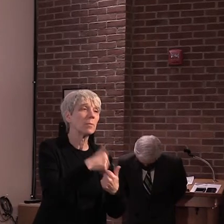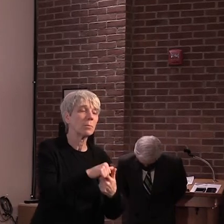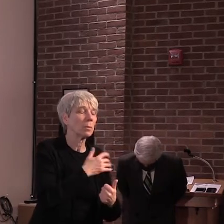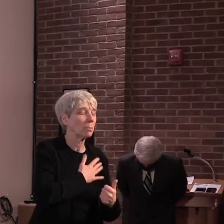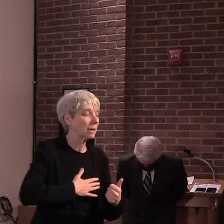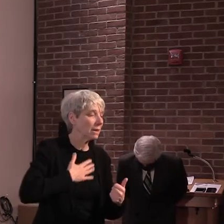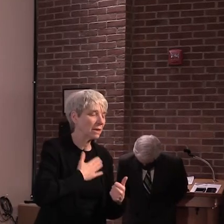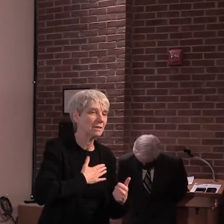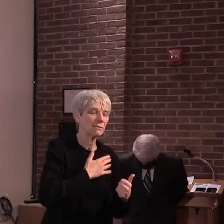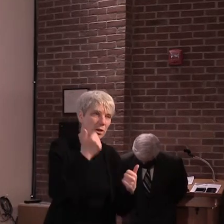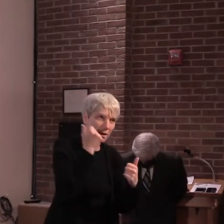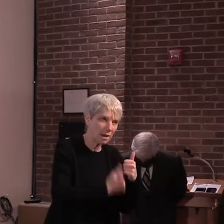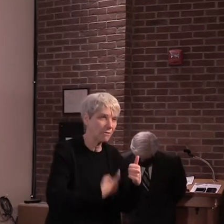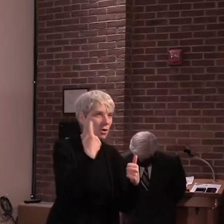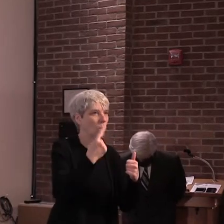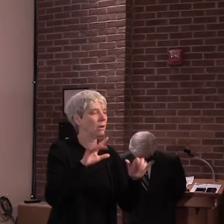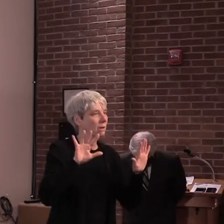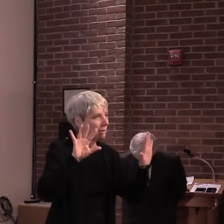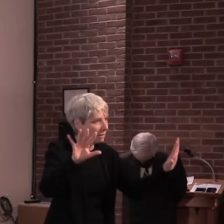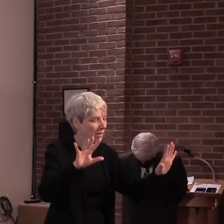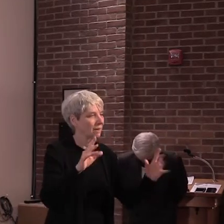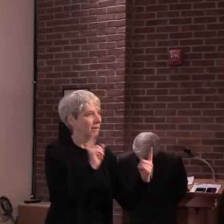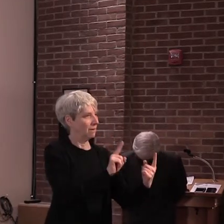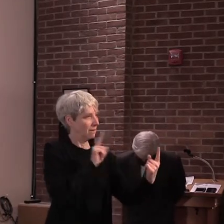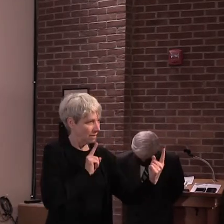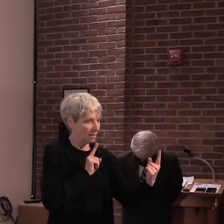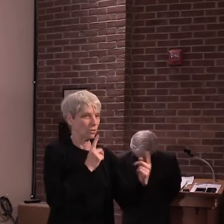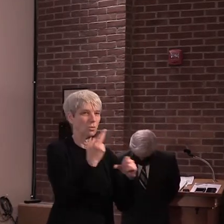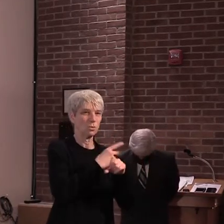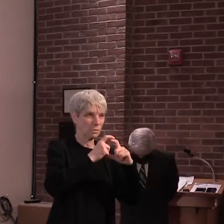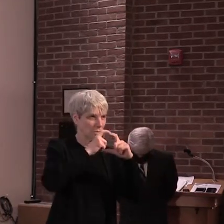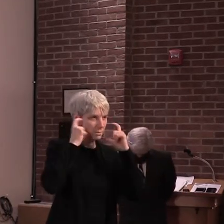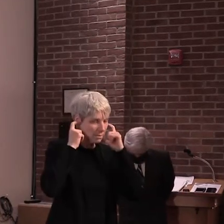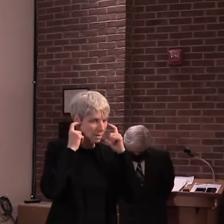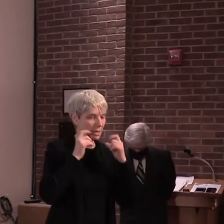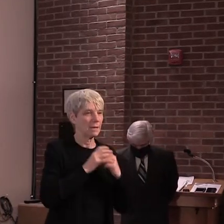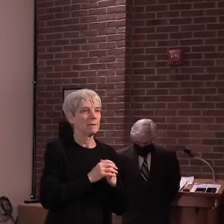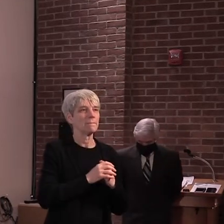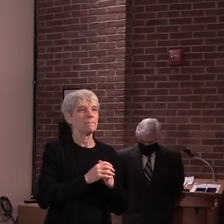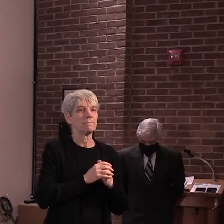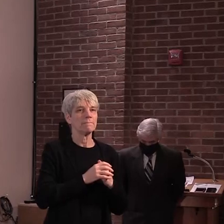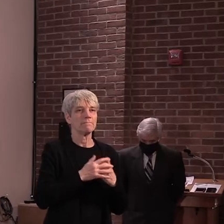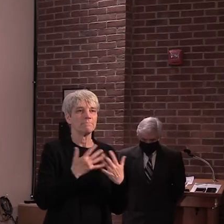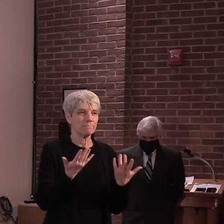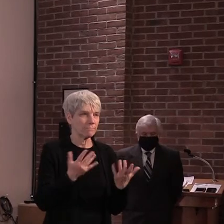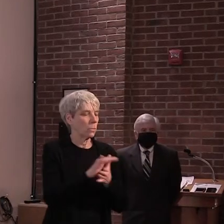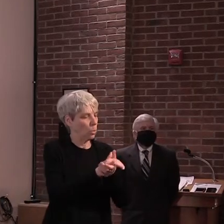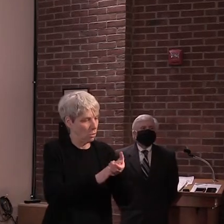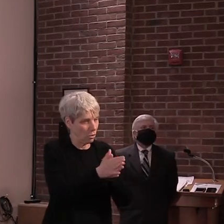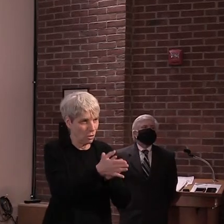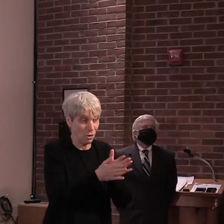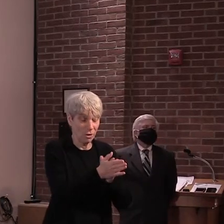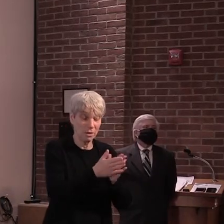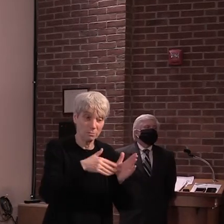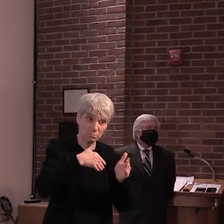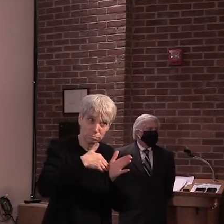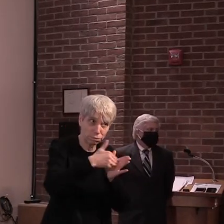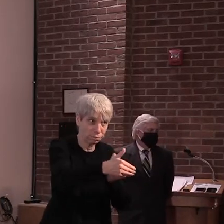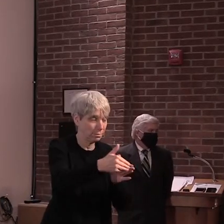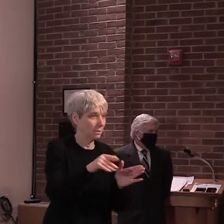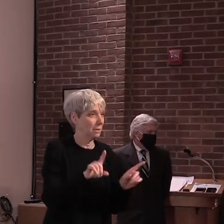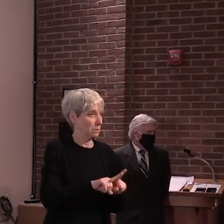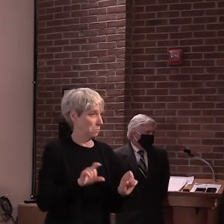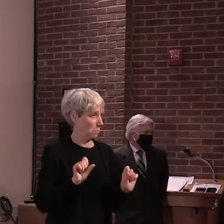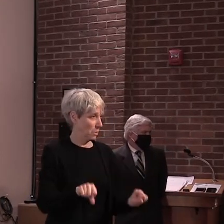6 foot or more distancing between one another, wearing a facial covering, obviously washing your hands as often as